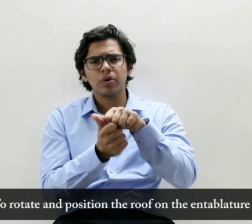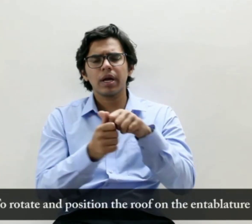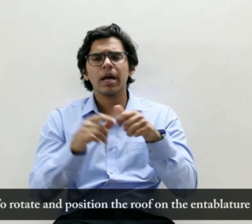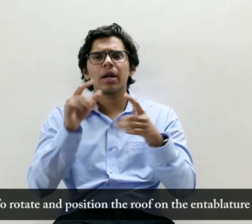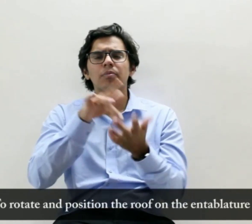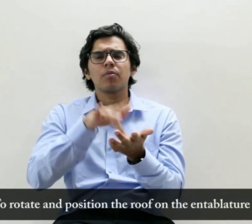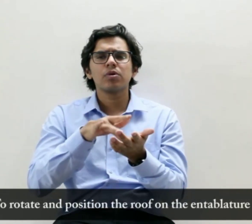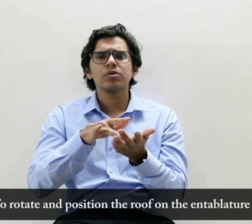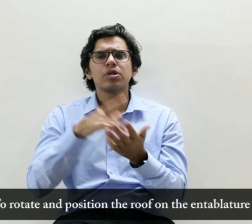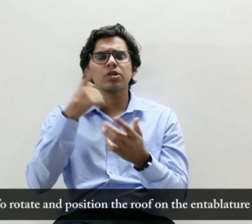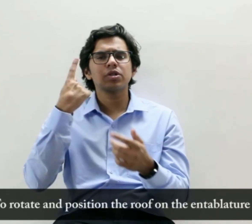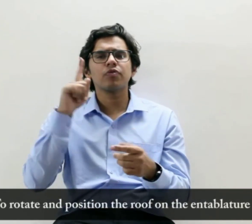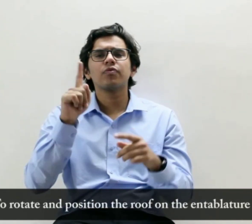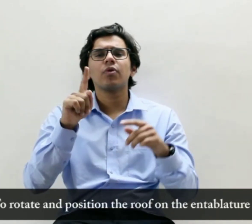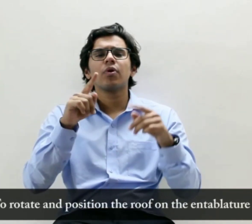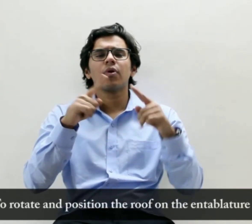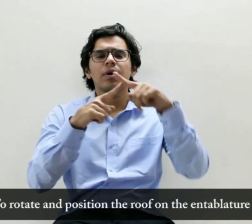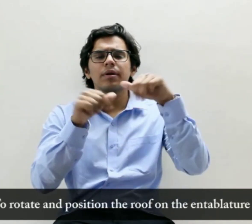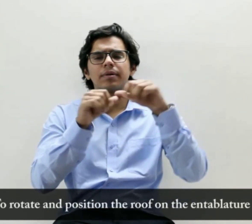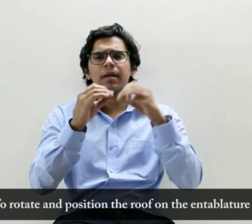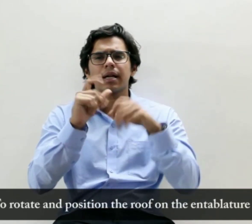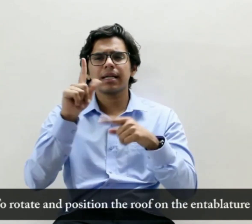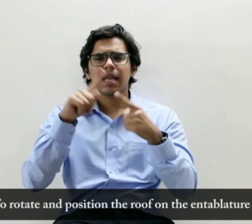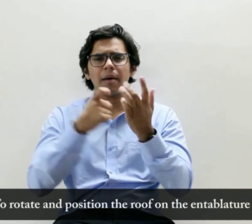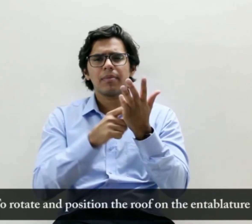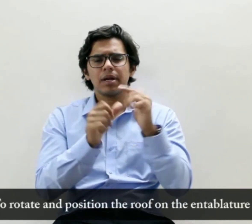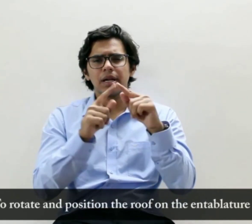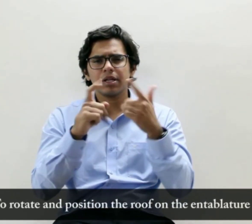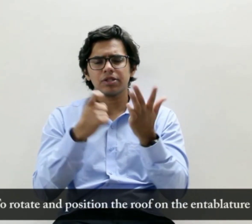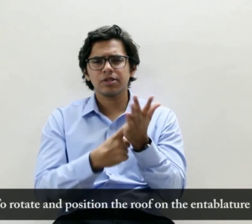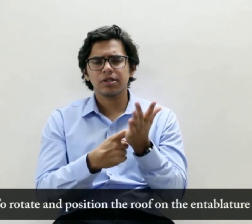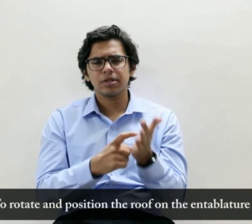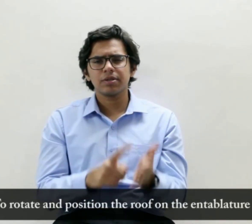To rotate and position the roof of the entablature,